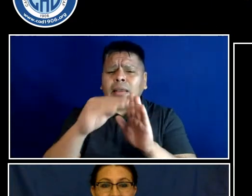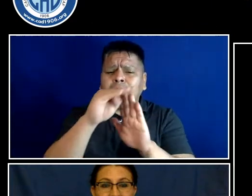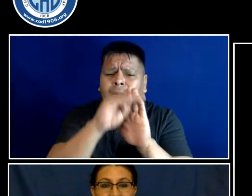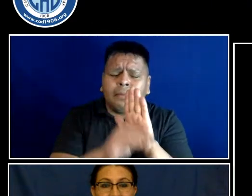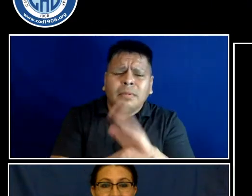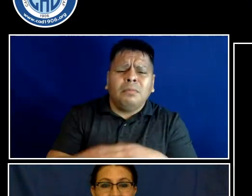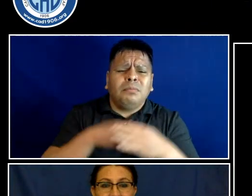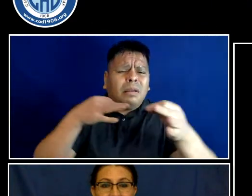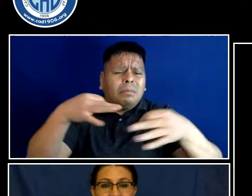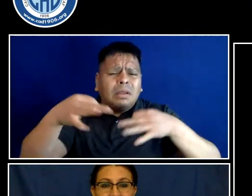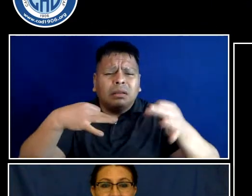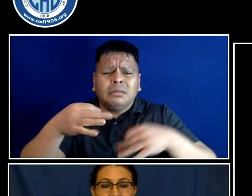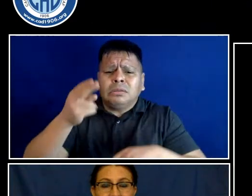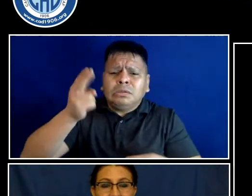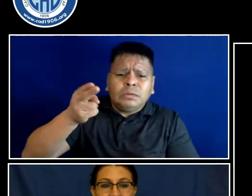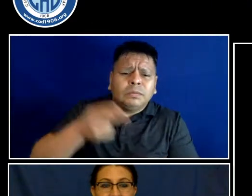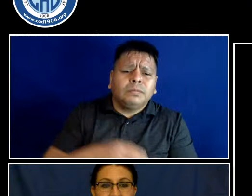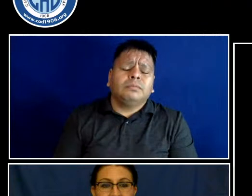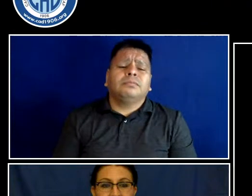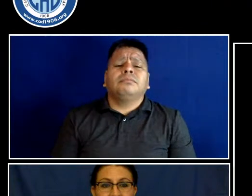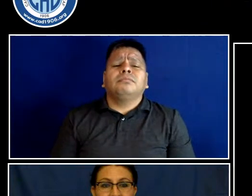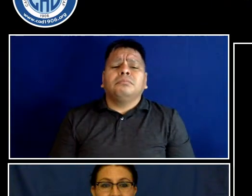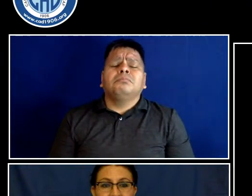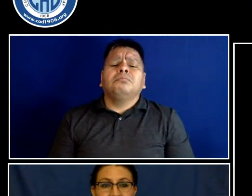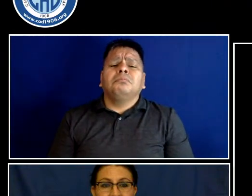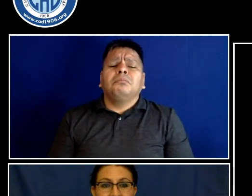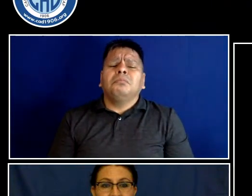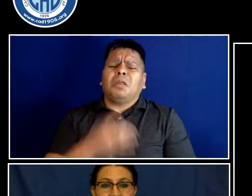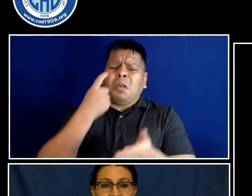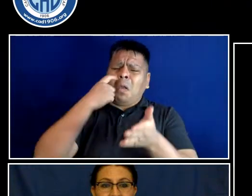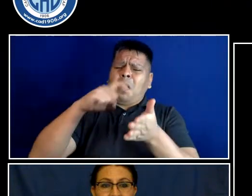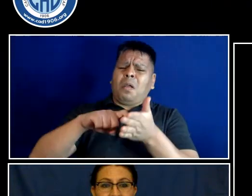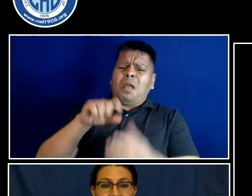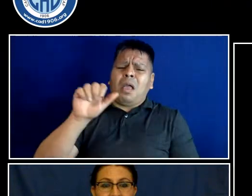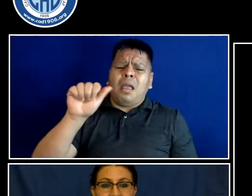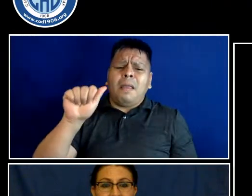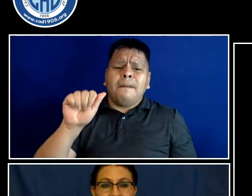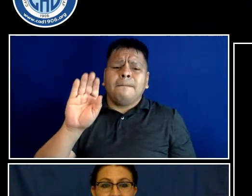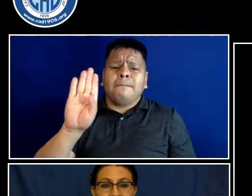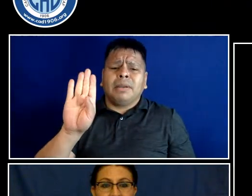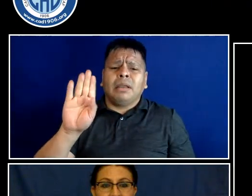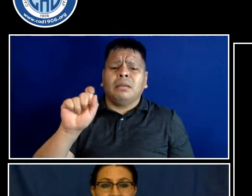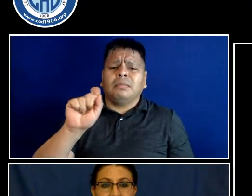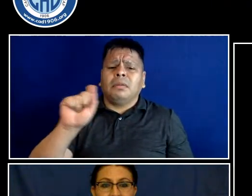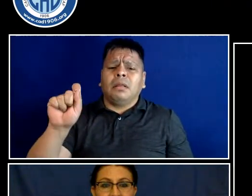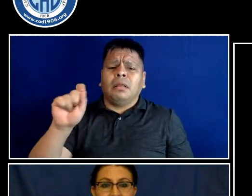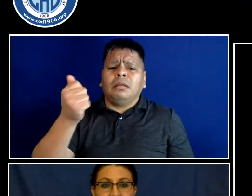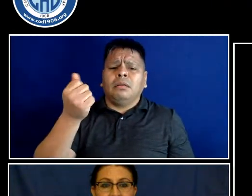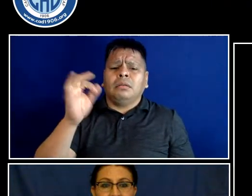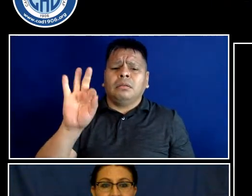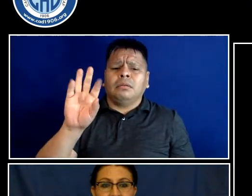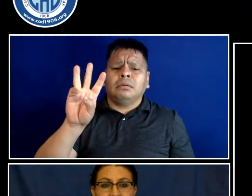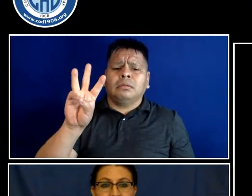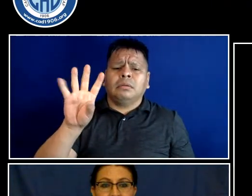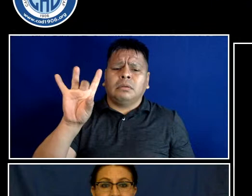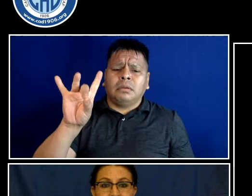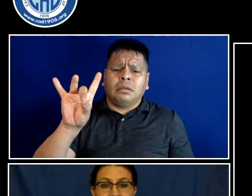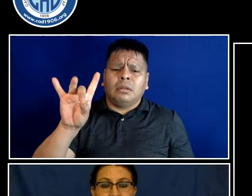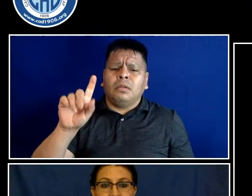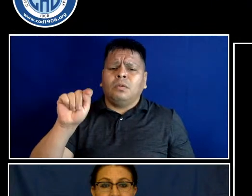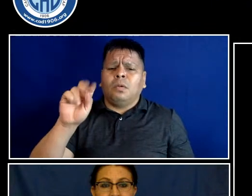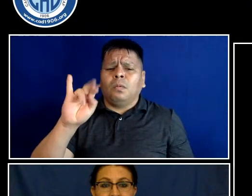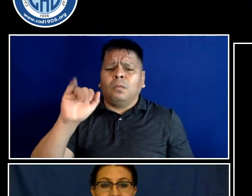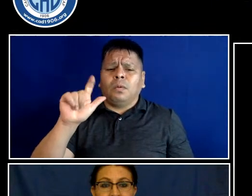#HonorNativeLand, to further inform yourself where there is information located on tribes and how